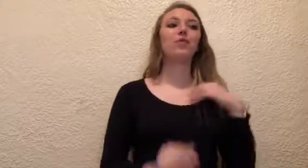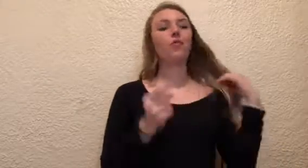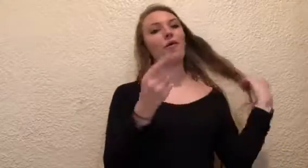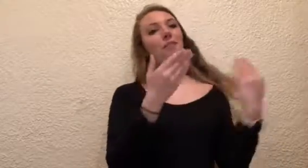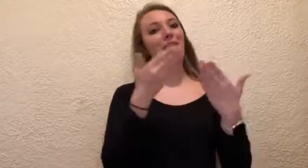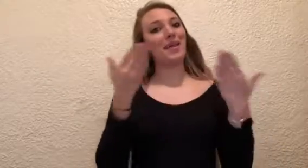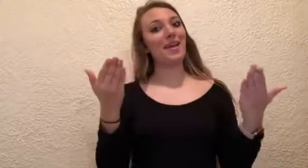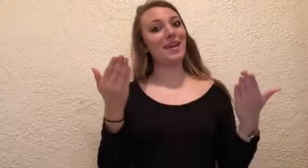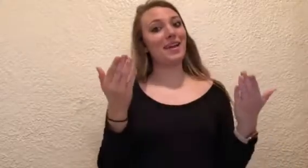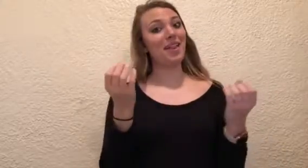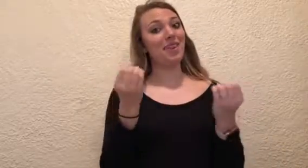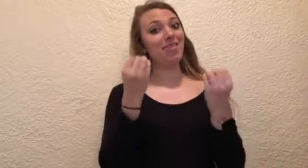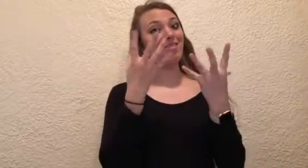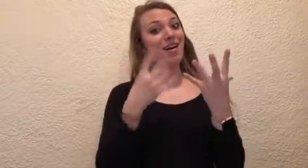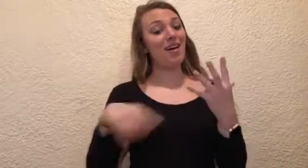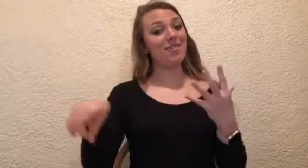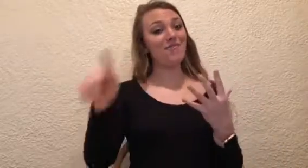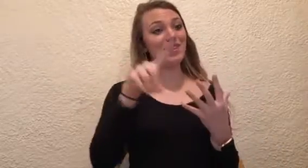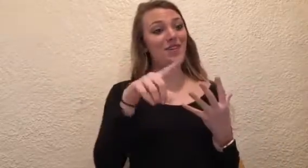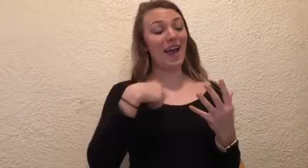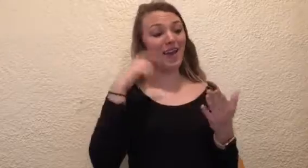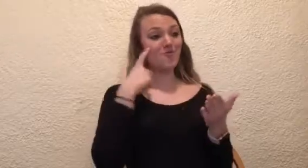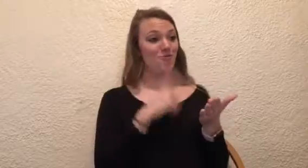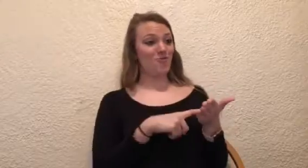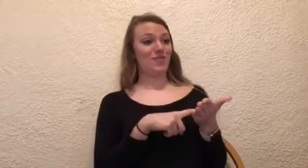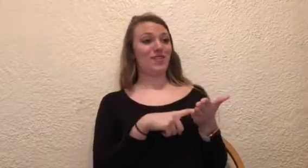that a lot of you, now I noticed that